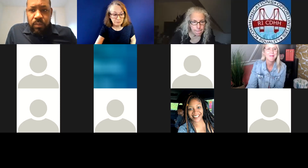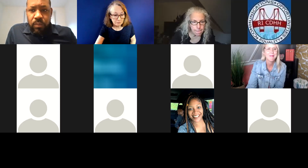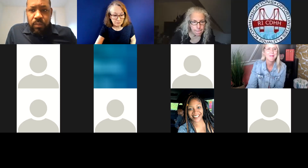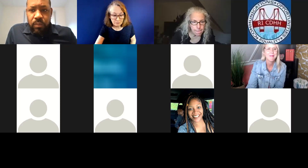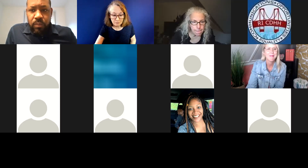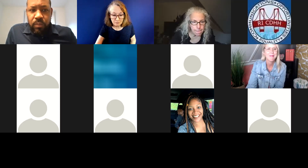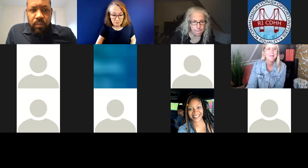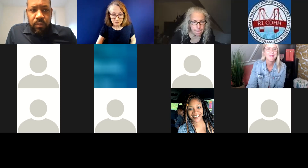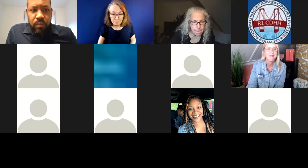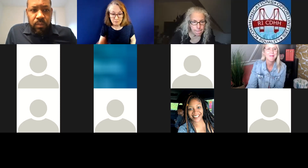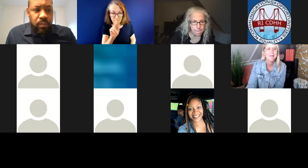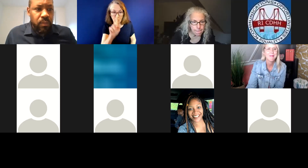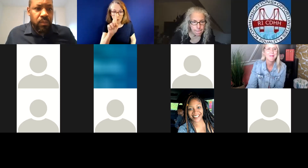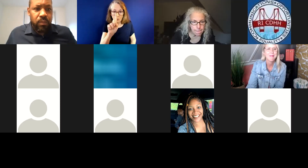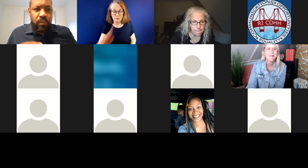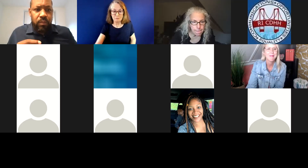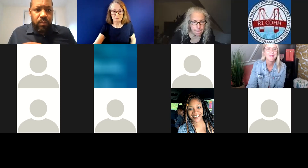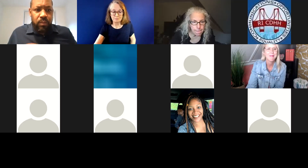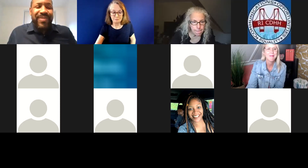Okay, hold on one moment, please.